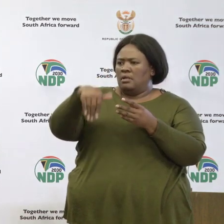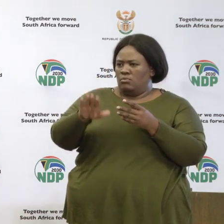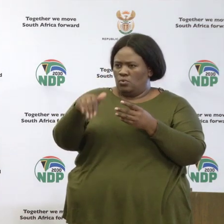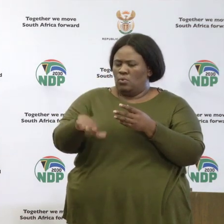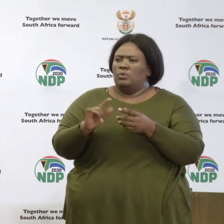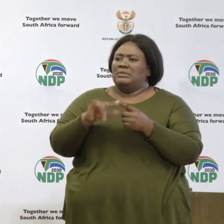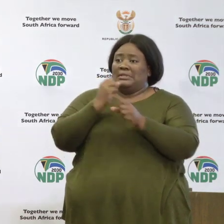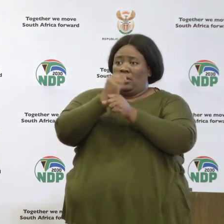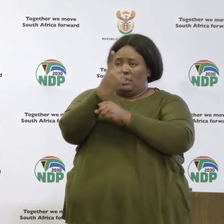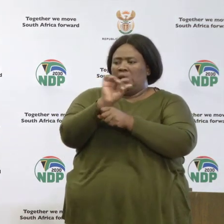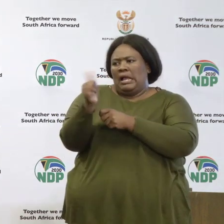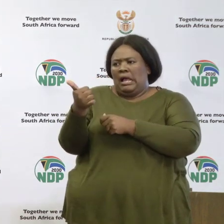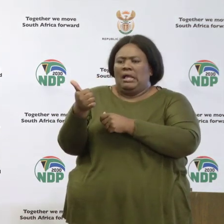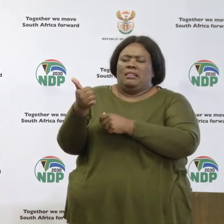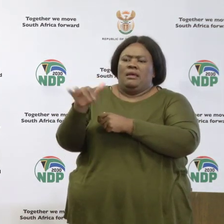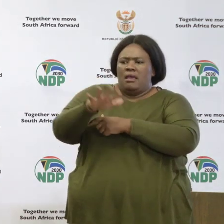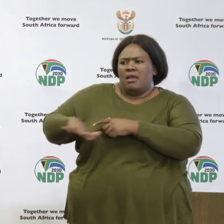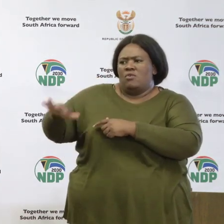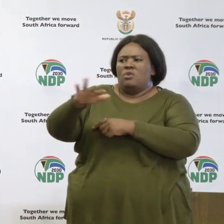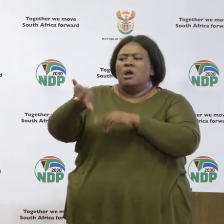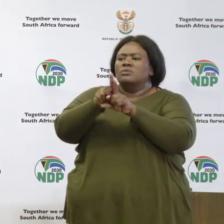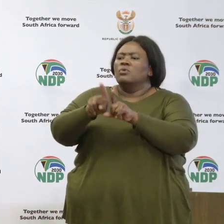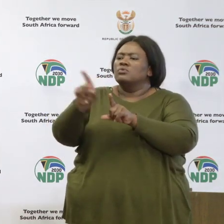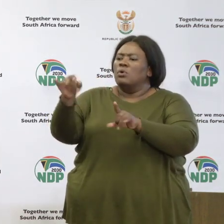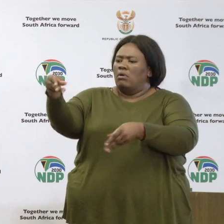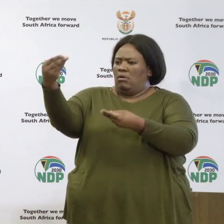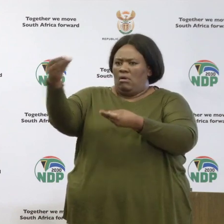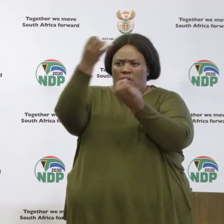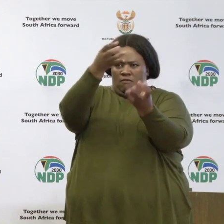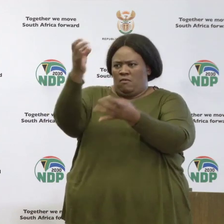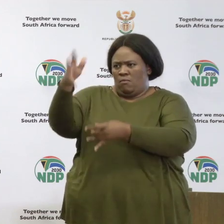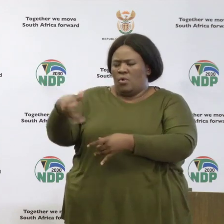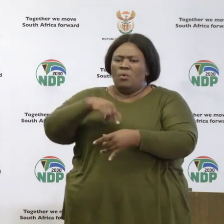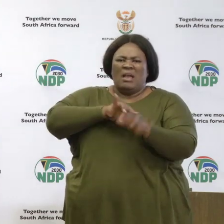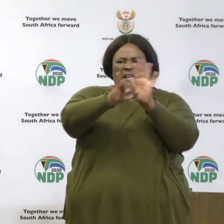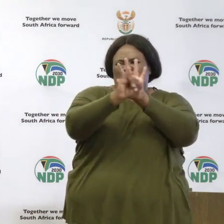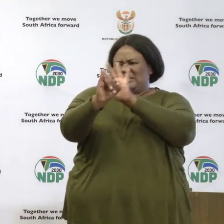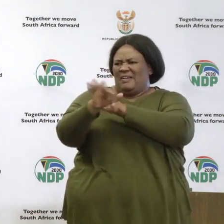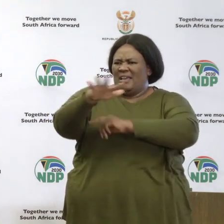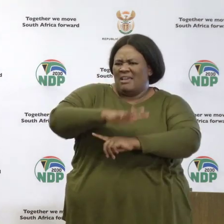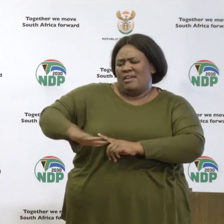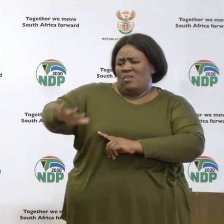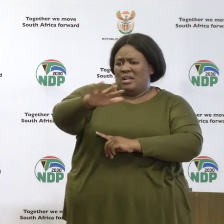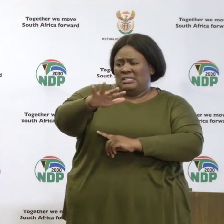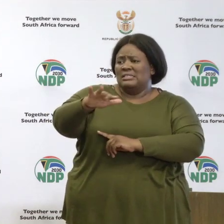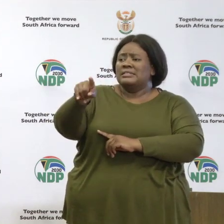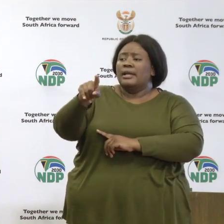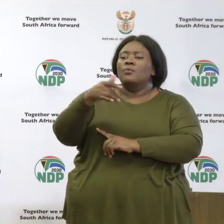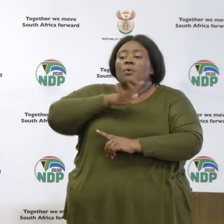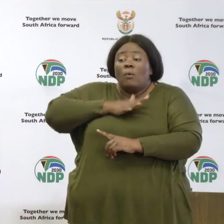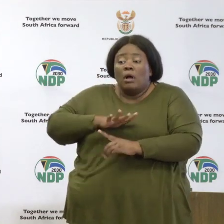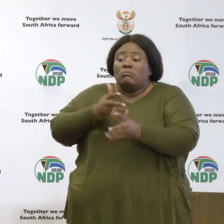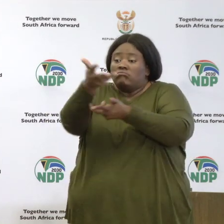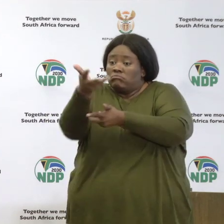other areas which will be in your pack as you leave. We've identified those areas as areas that we would like to negotiate